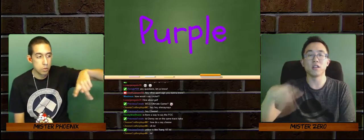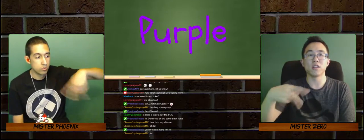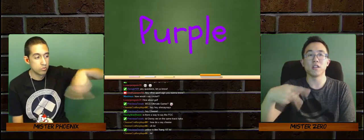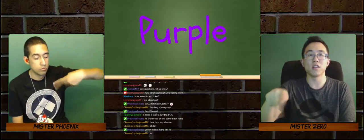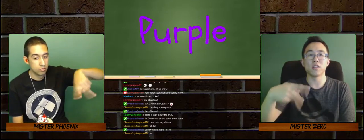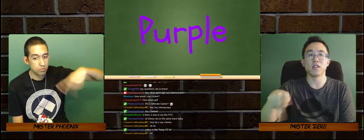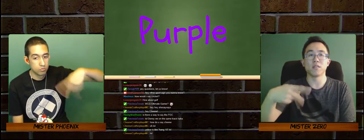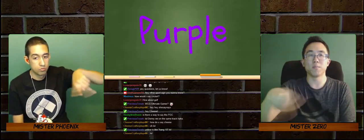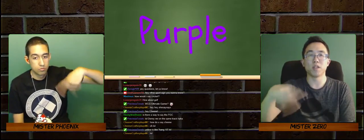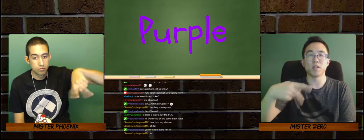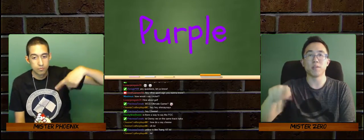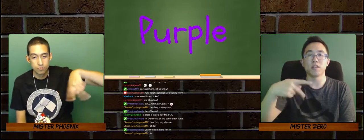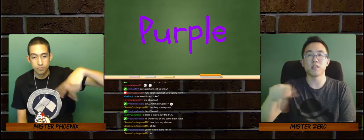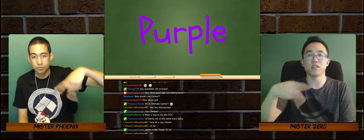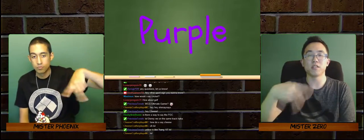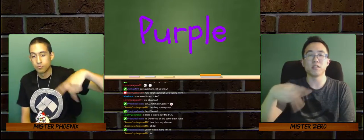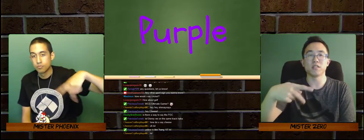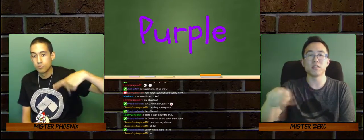Purple.